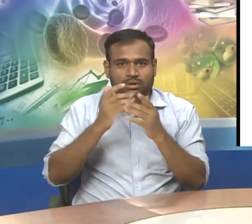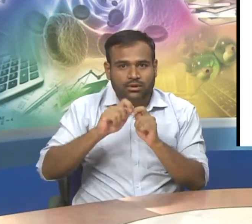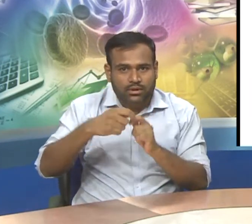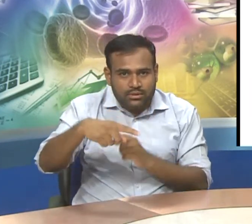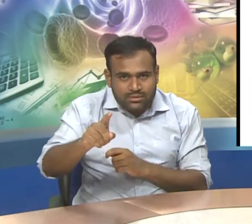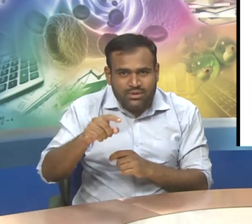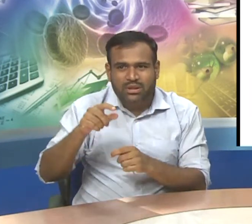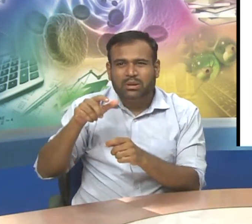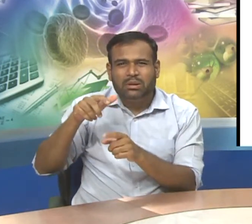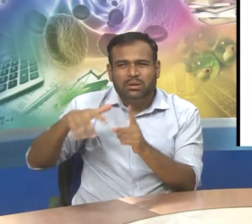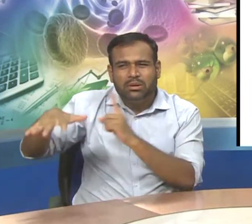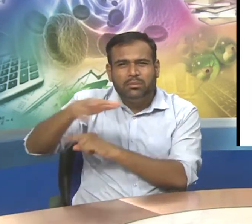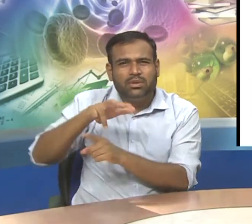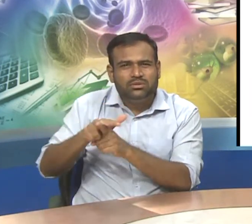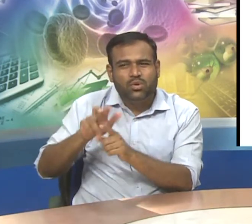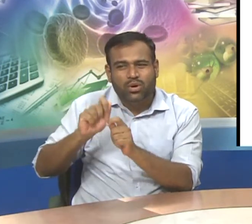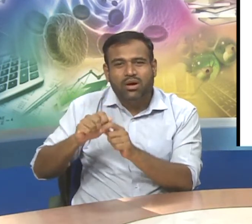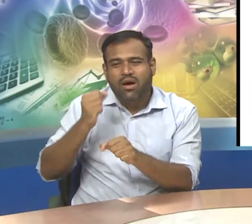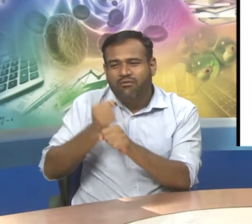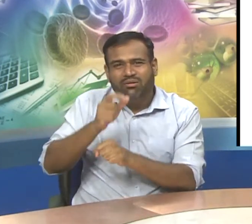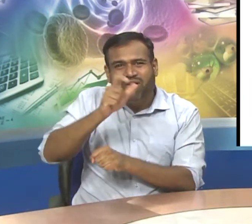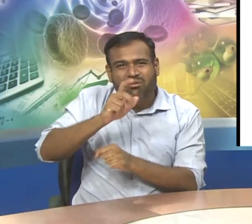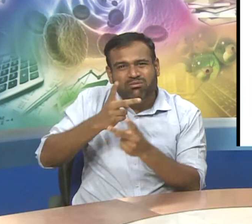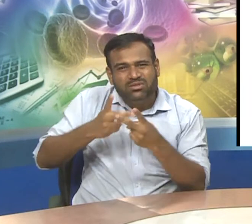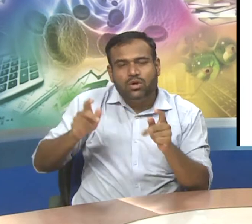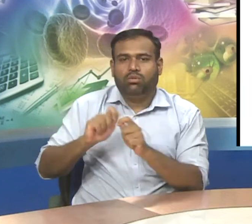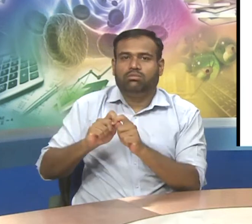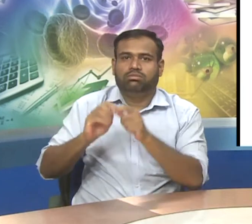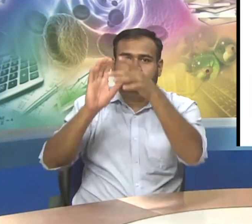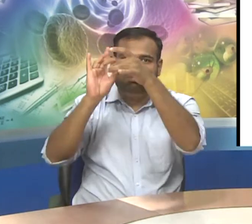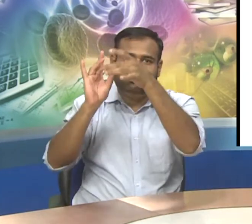servant. So civil servants who